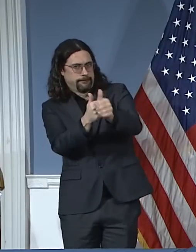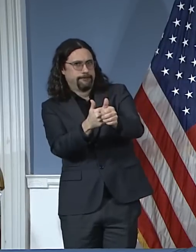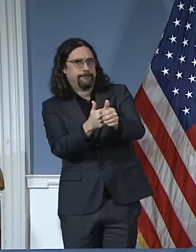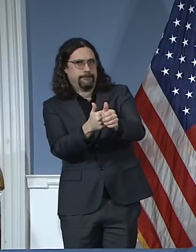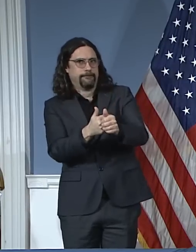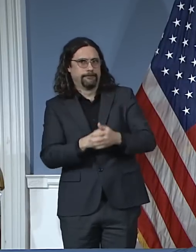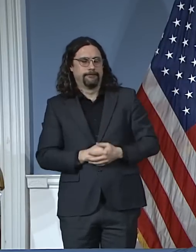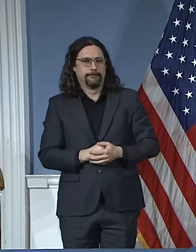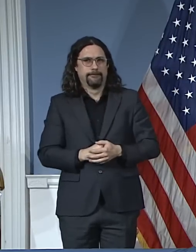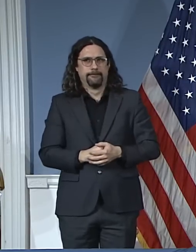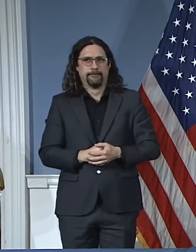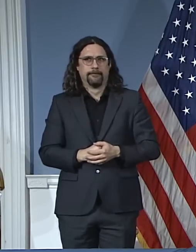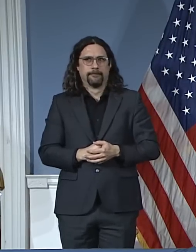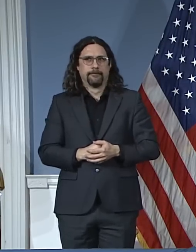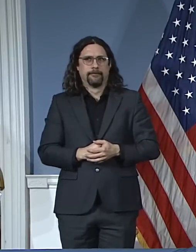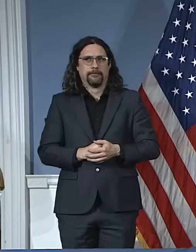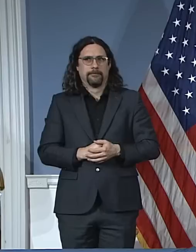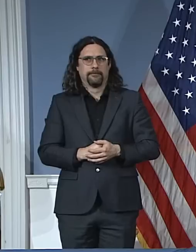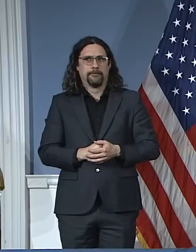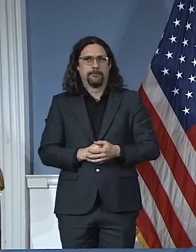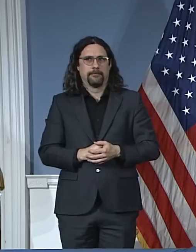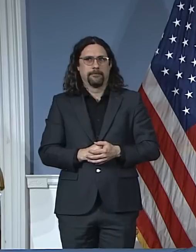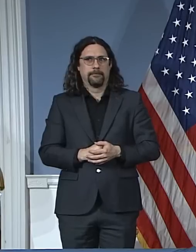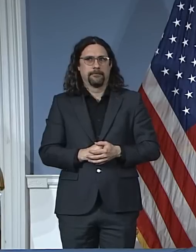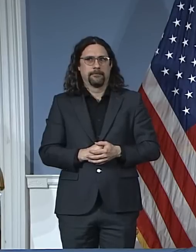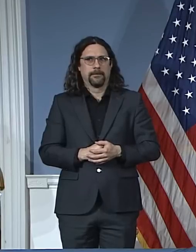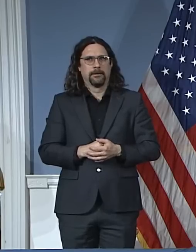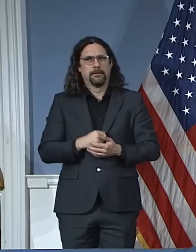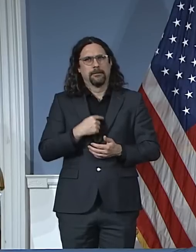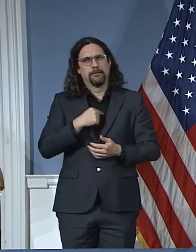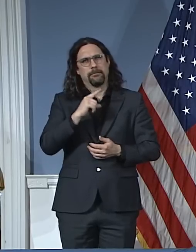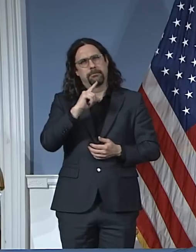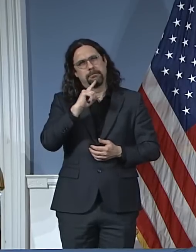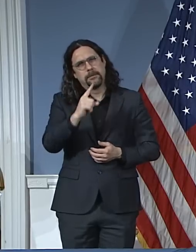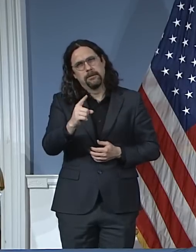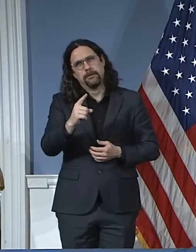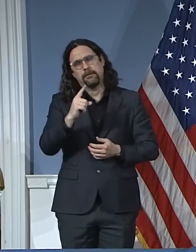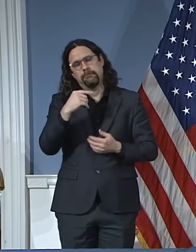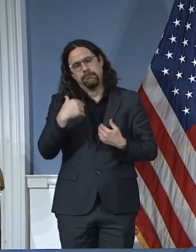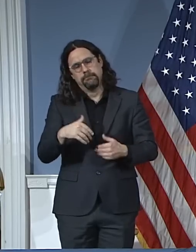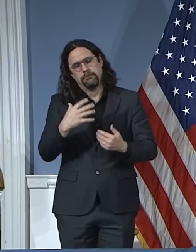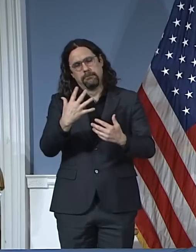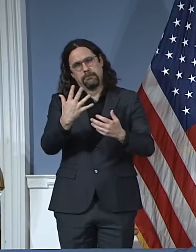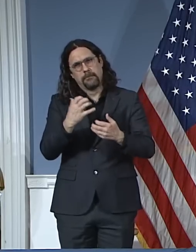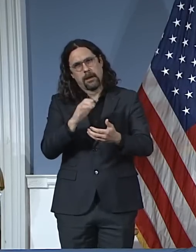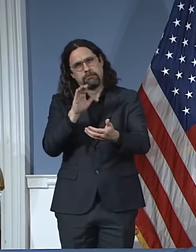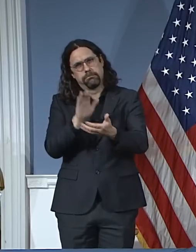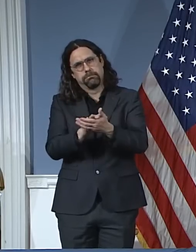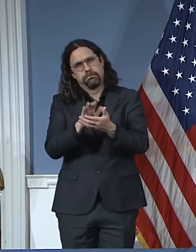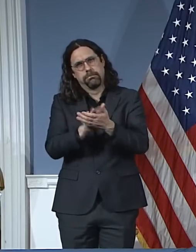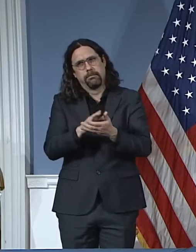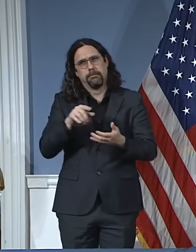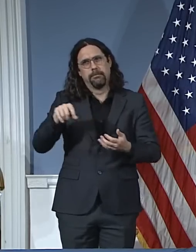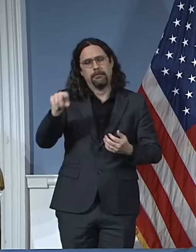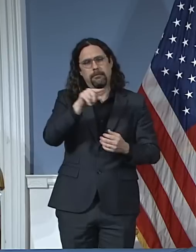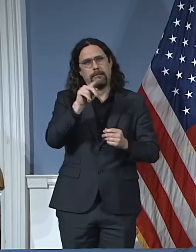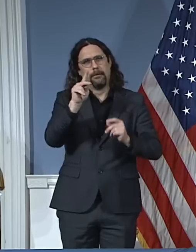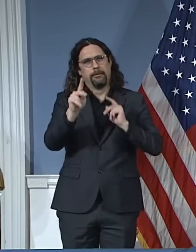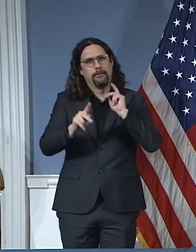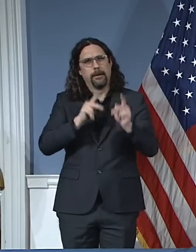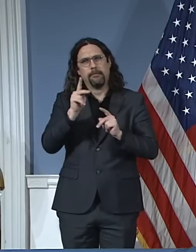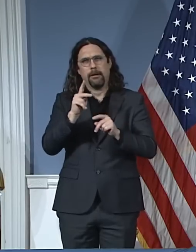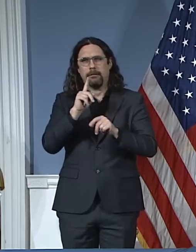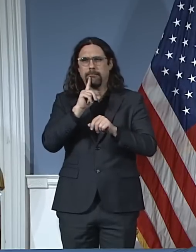people who are doing exceptional work right now, helping us all. Of course, our healthcare workers, God bless